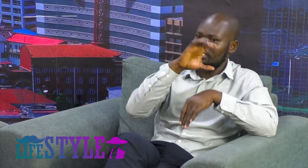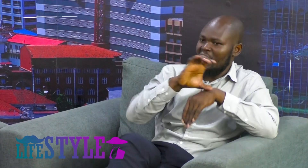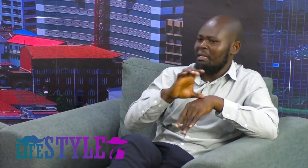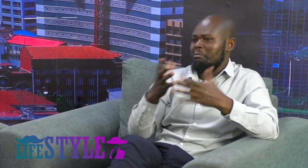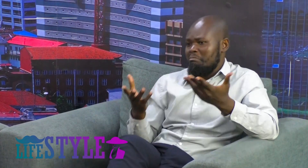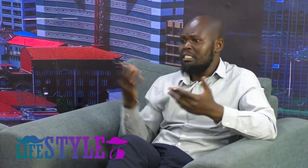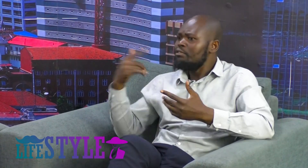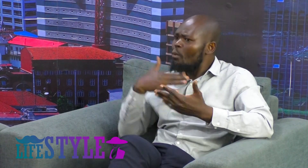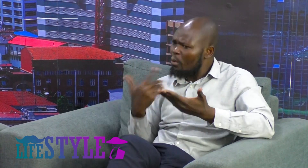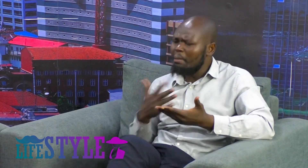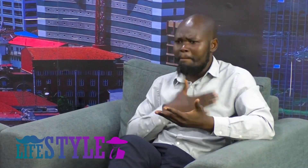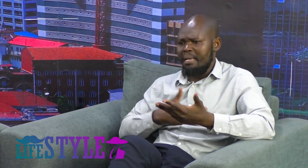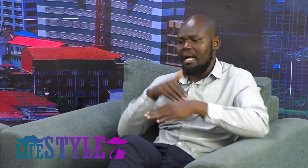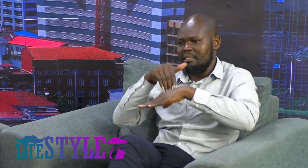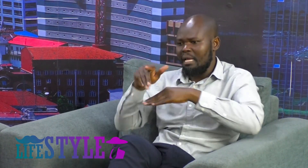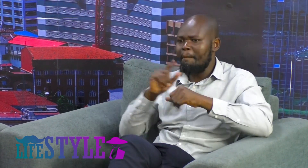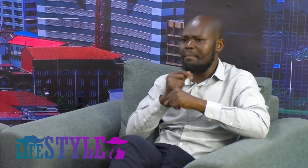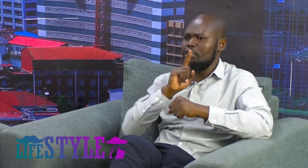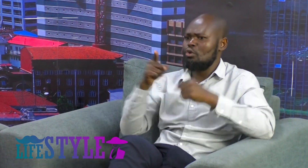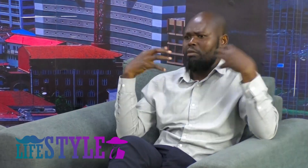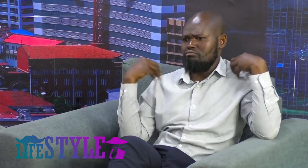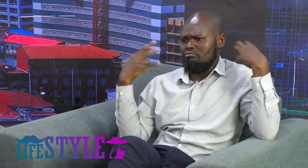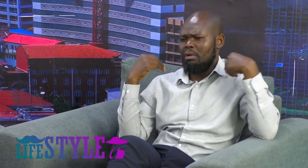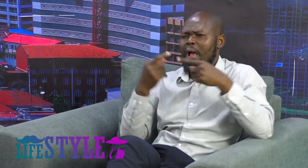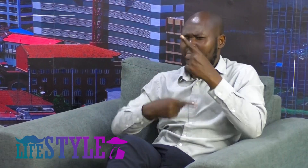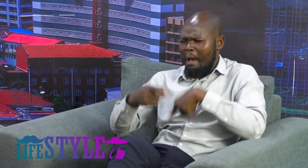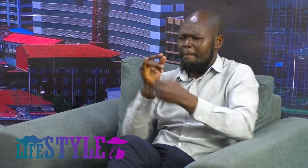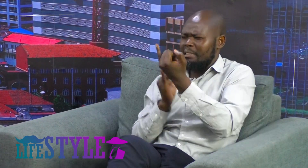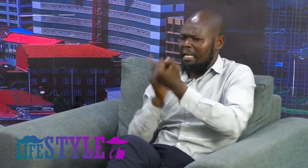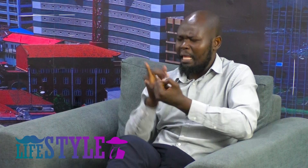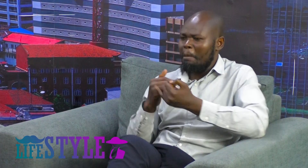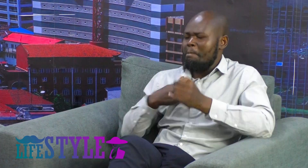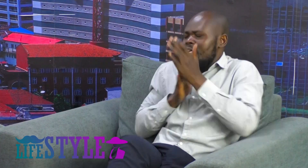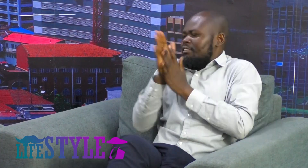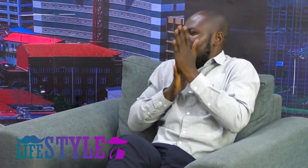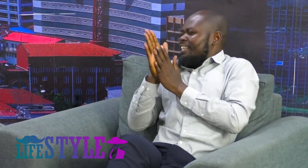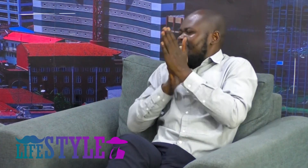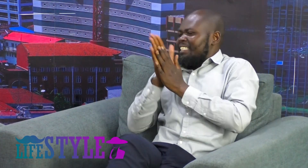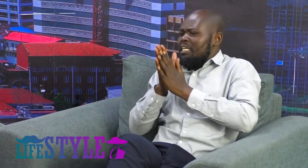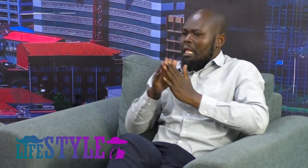that I used to work full time on Saturday, and then Sunday I would be free on Sunday. Then they said I would maybe